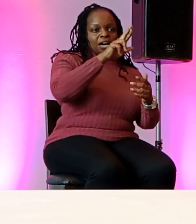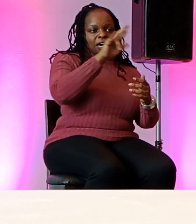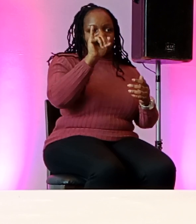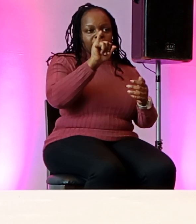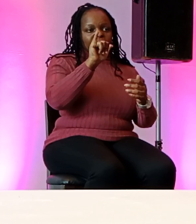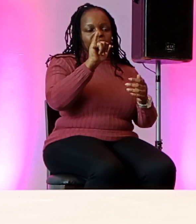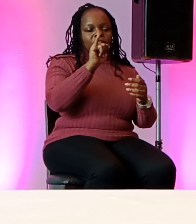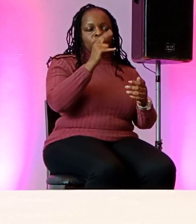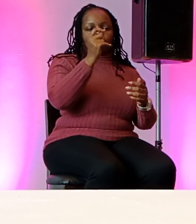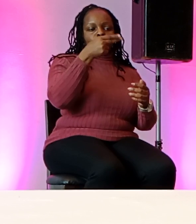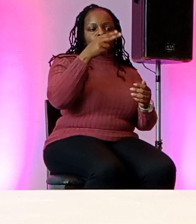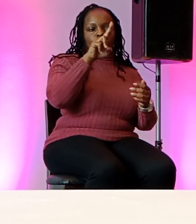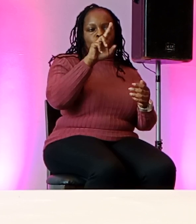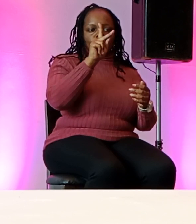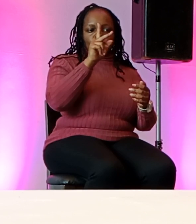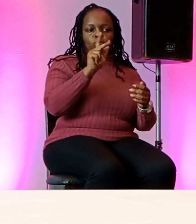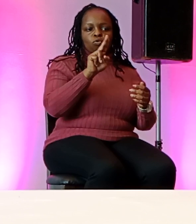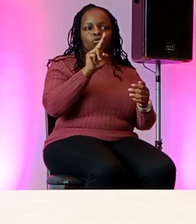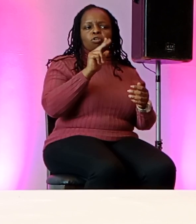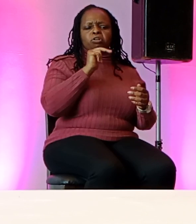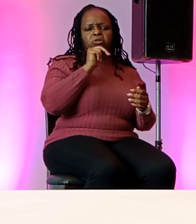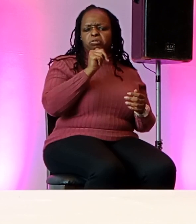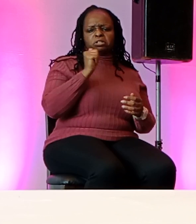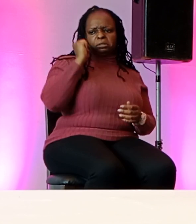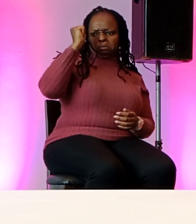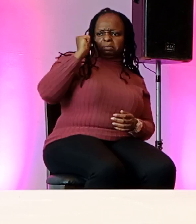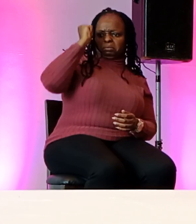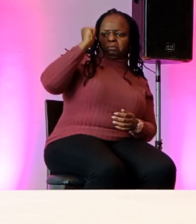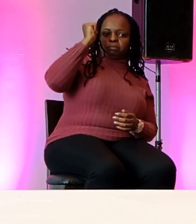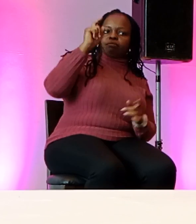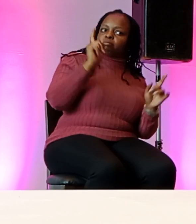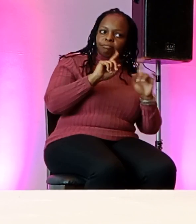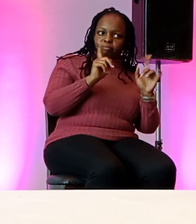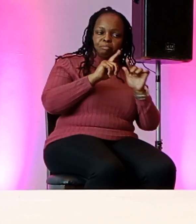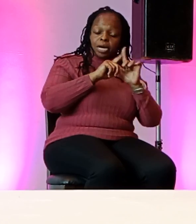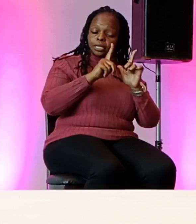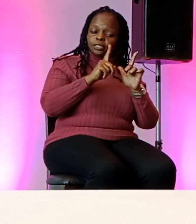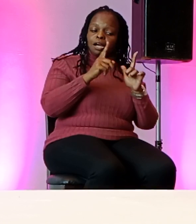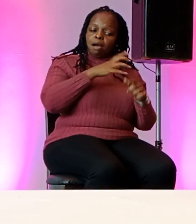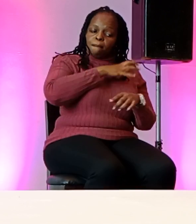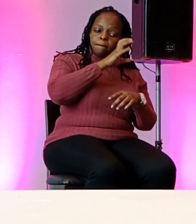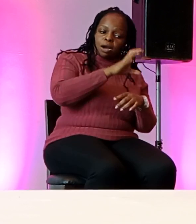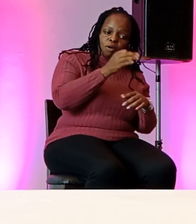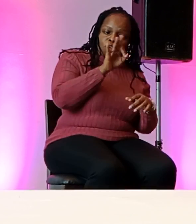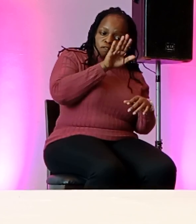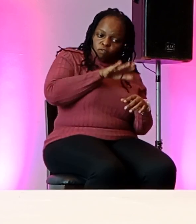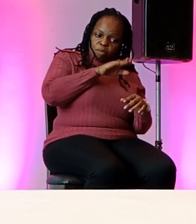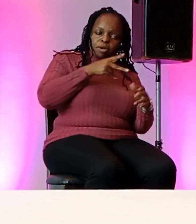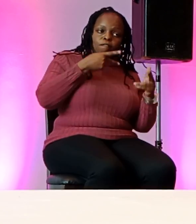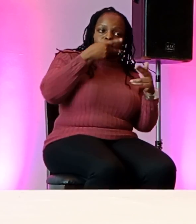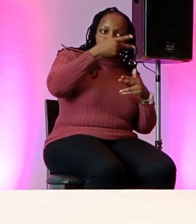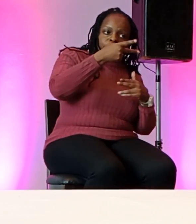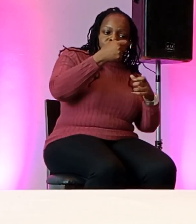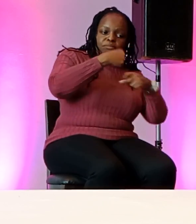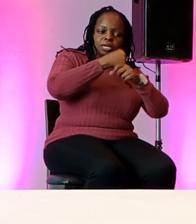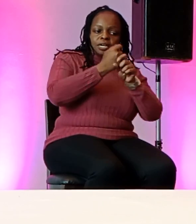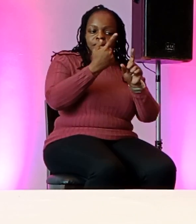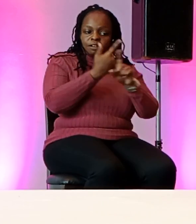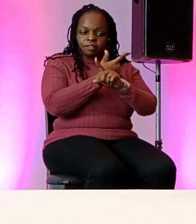an injustice. She was making a statement about the power of women's voices. She was telling